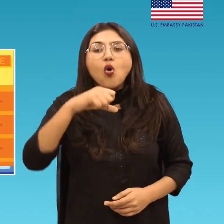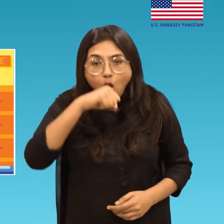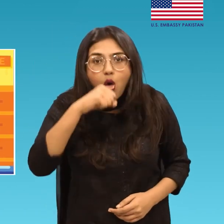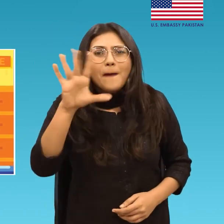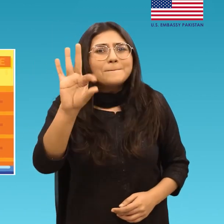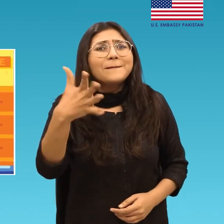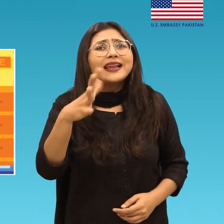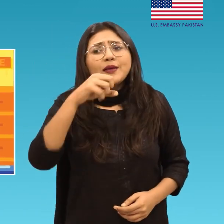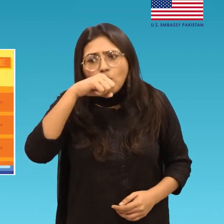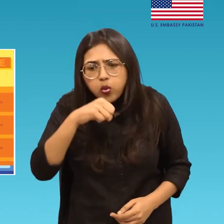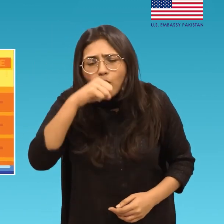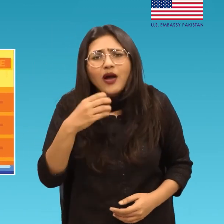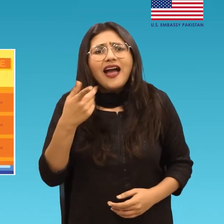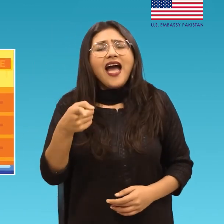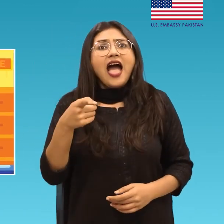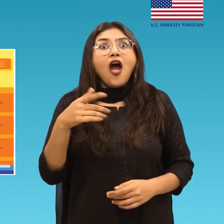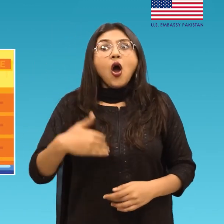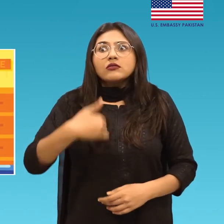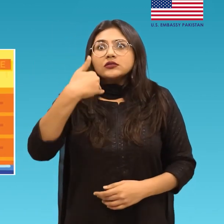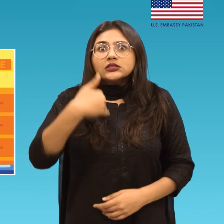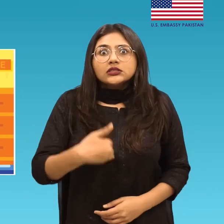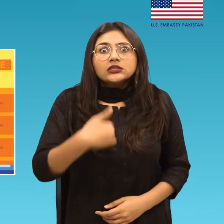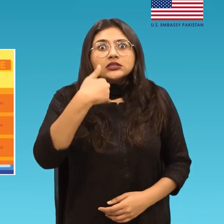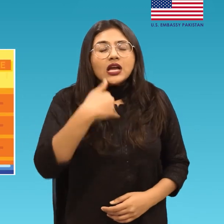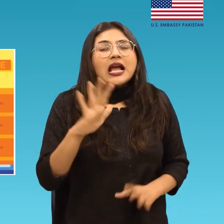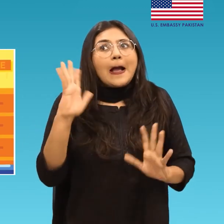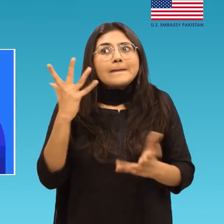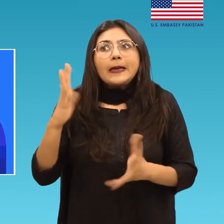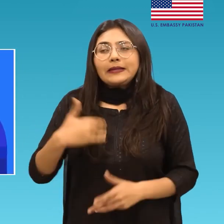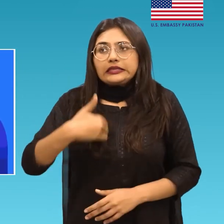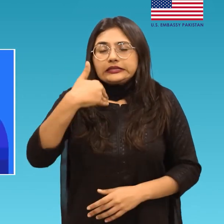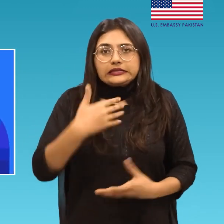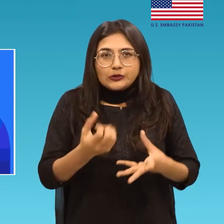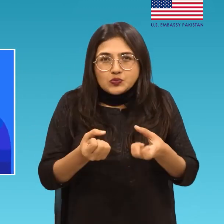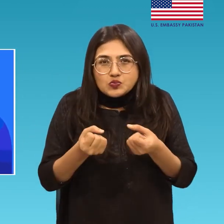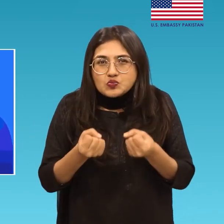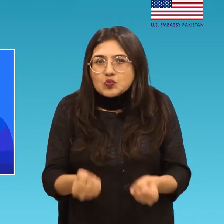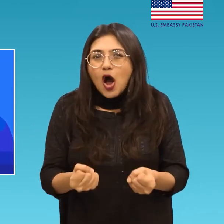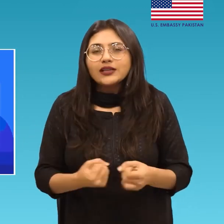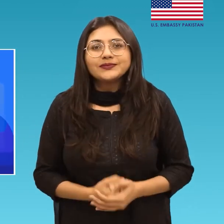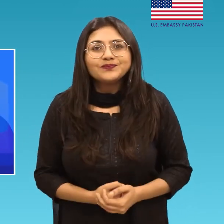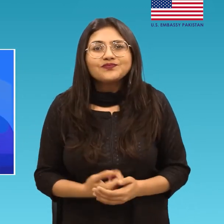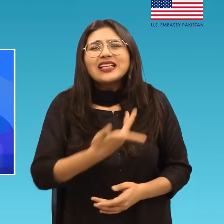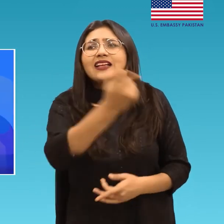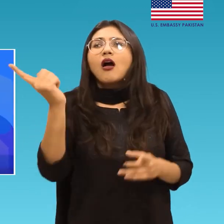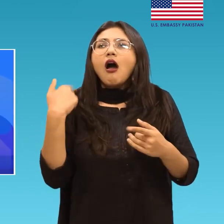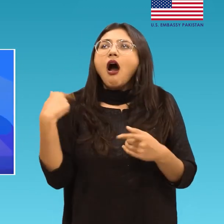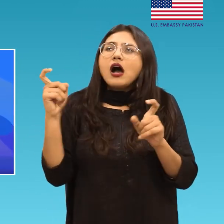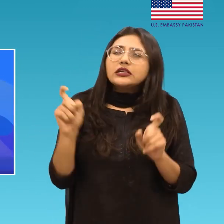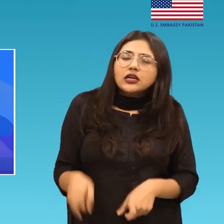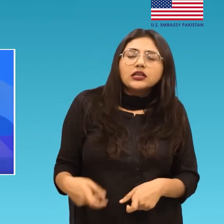cough also appears dyspnea or breathing difficulty may occur occasionally most patients in this stage are easily feeling